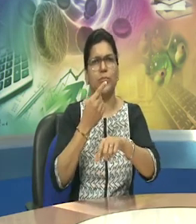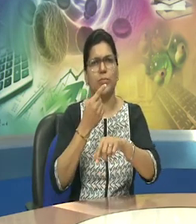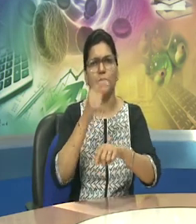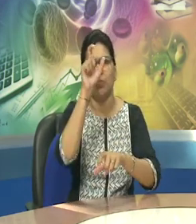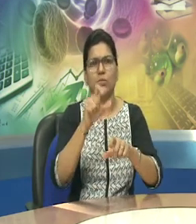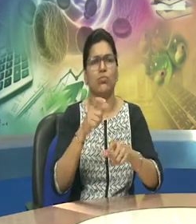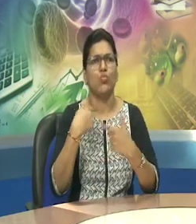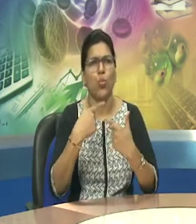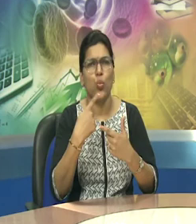Opportunity.